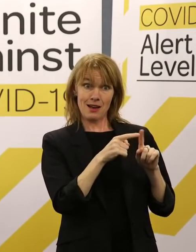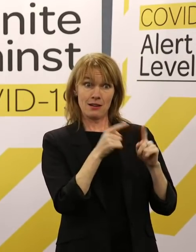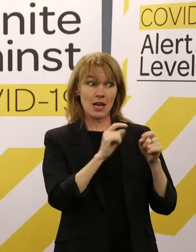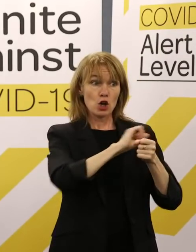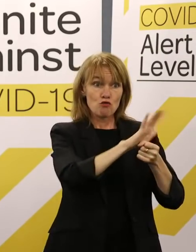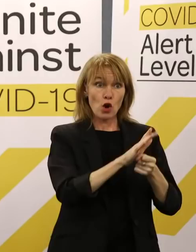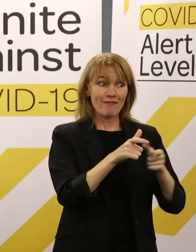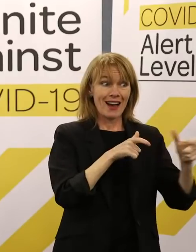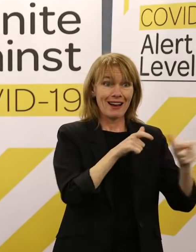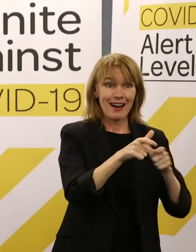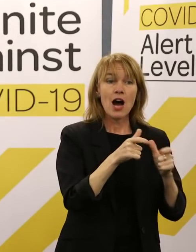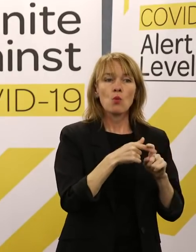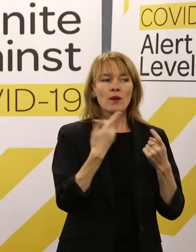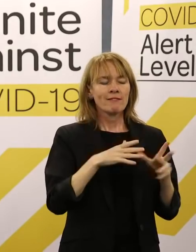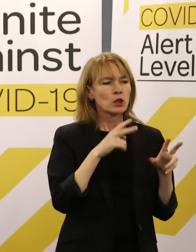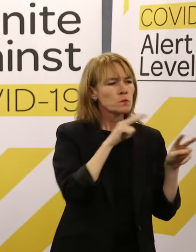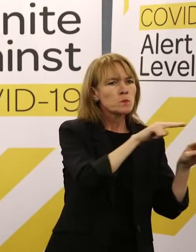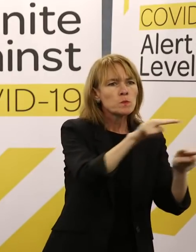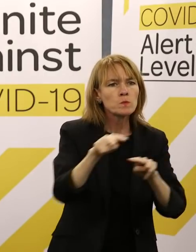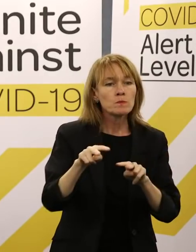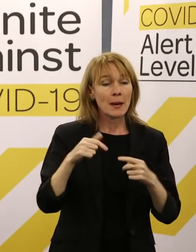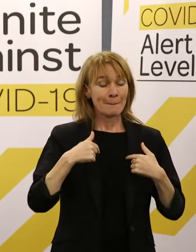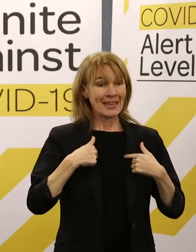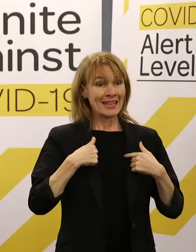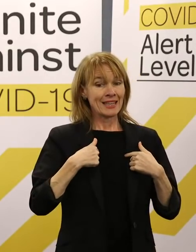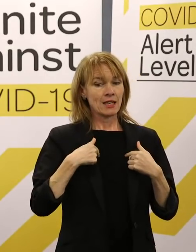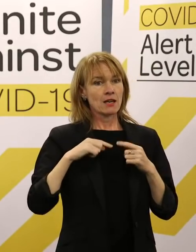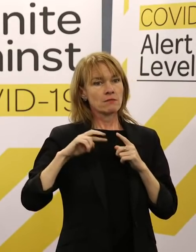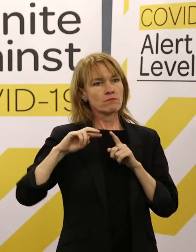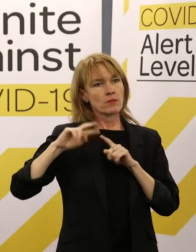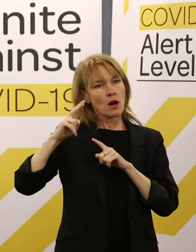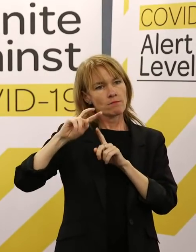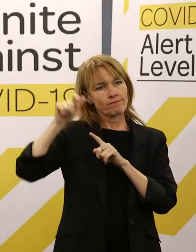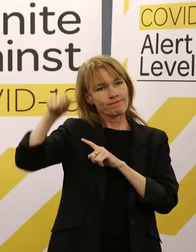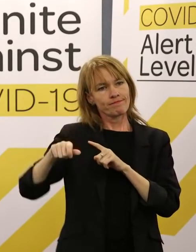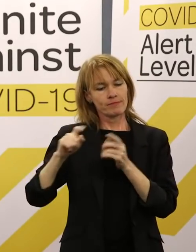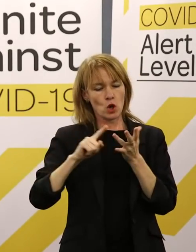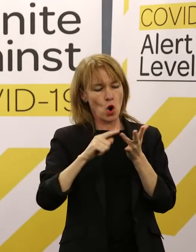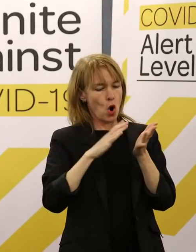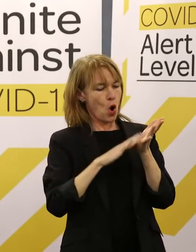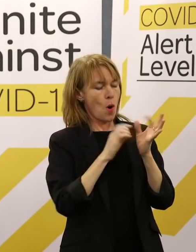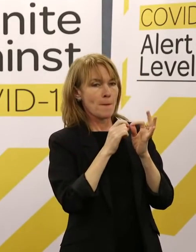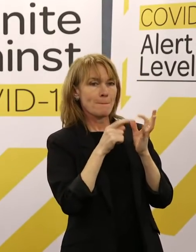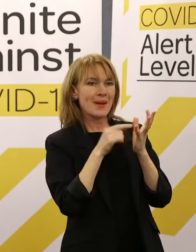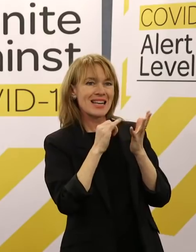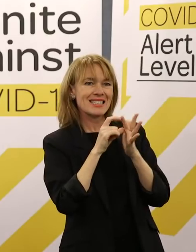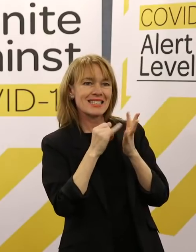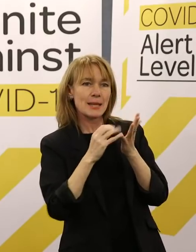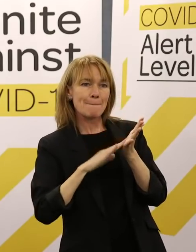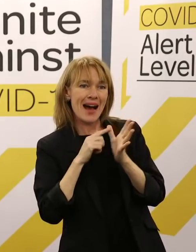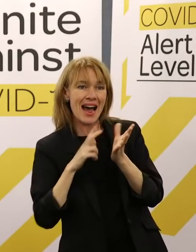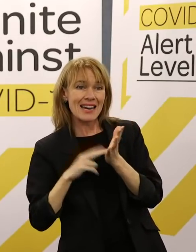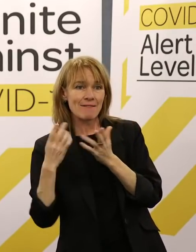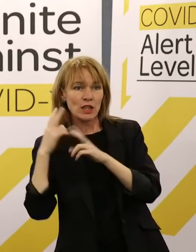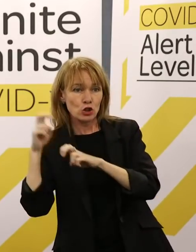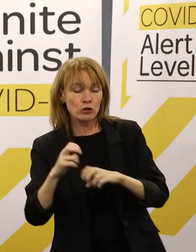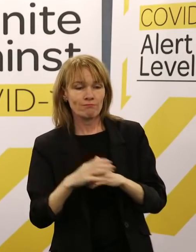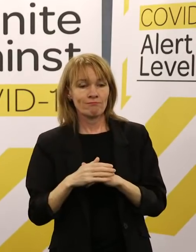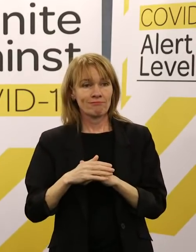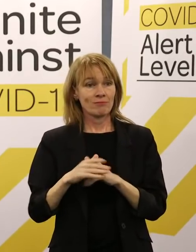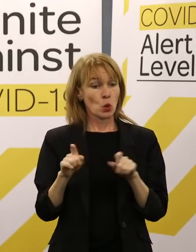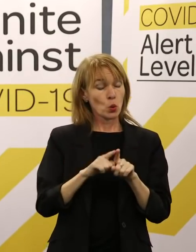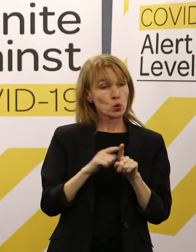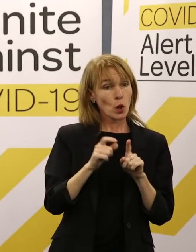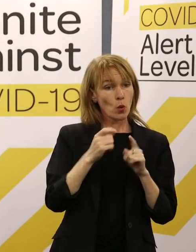and the DHBs went around all the facilities in their area. And we've also had our PPE supply and